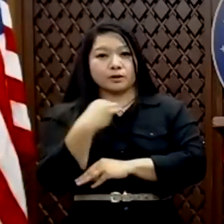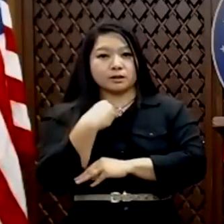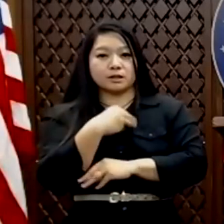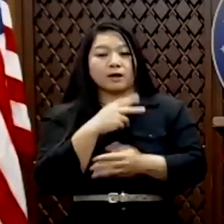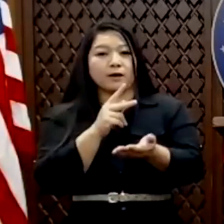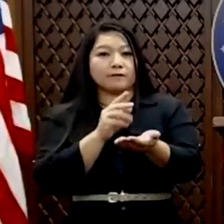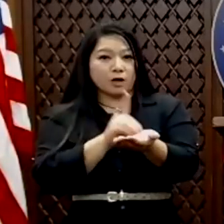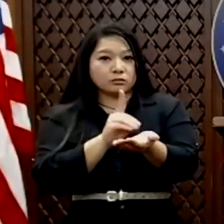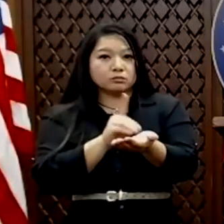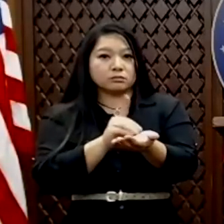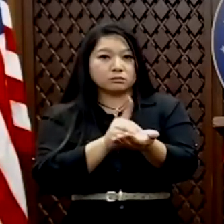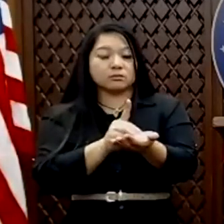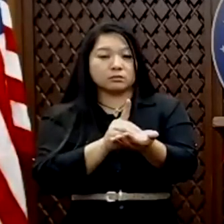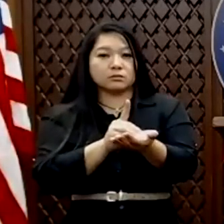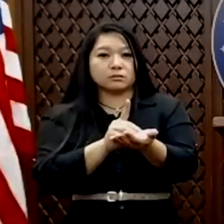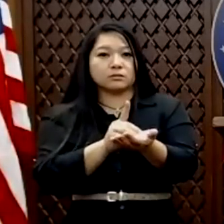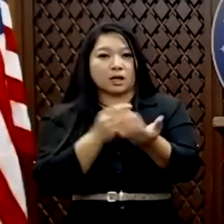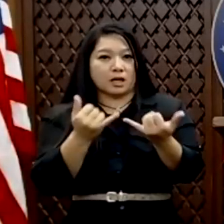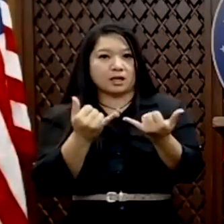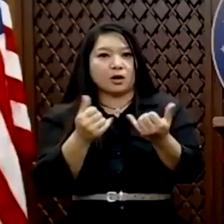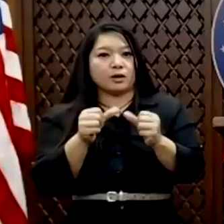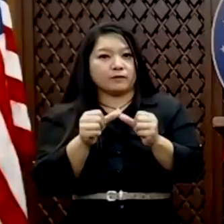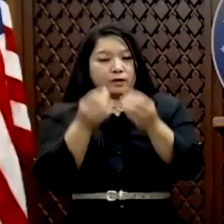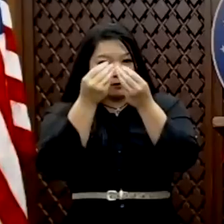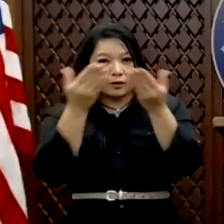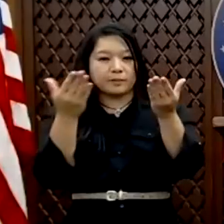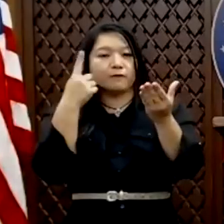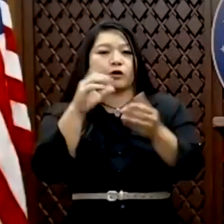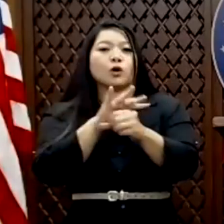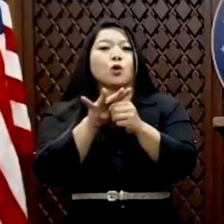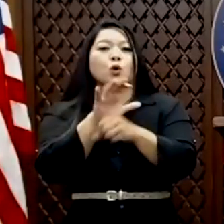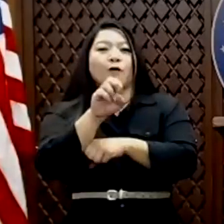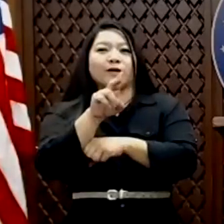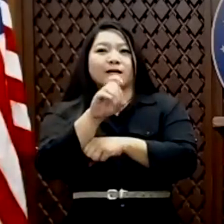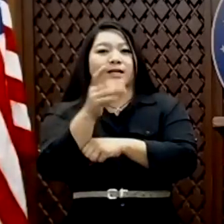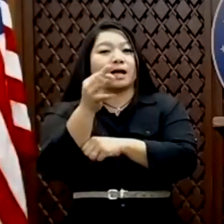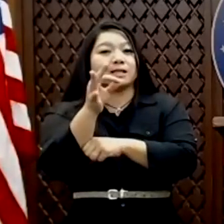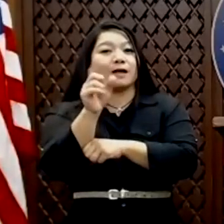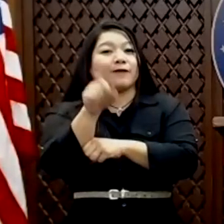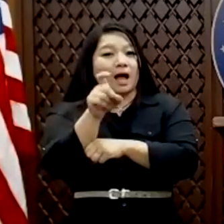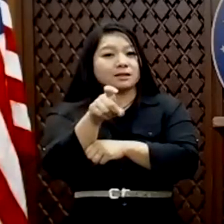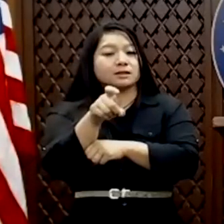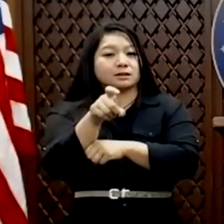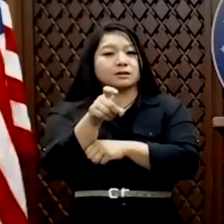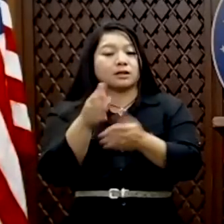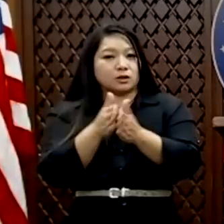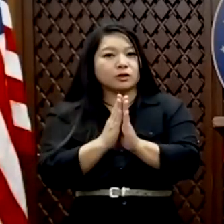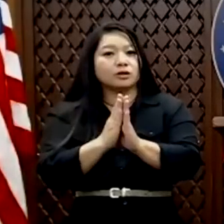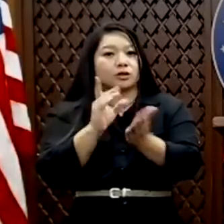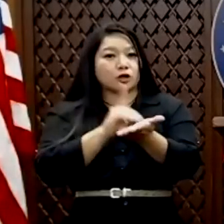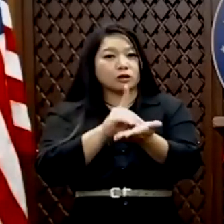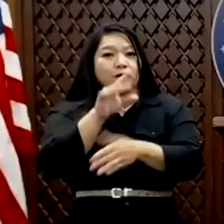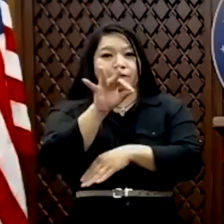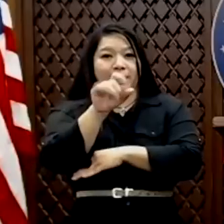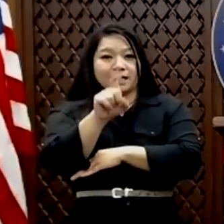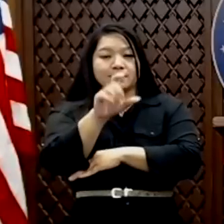were updating our predictive model for COVID-19. I've asked Dr. Felix Cabrera to